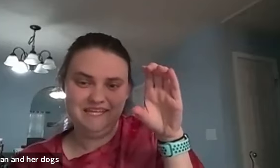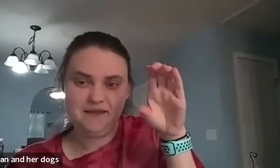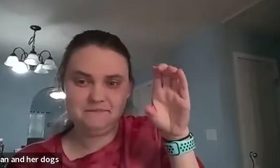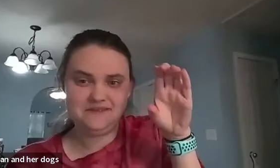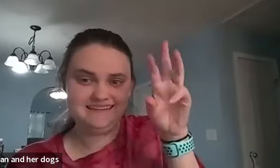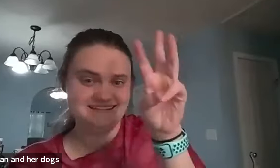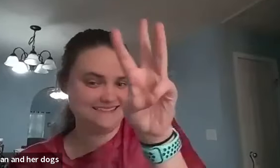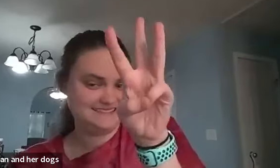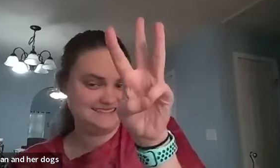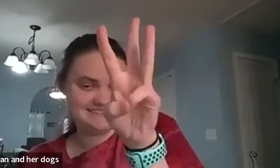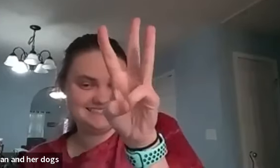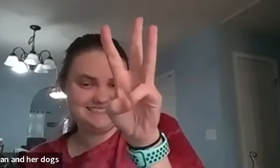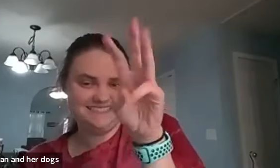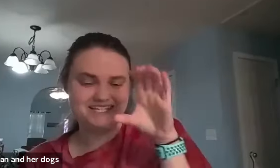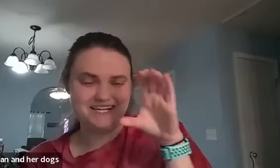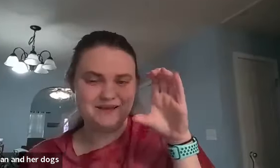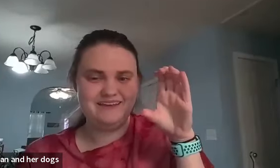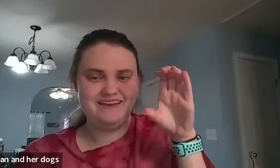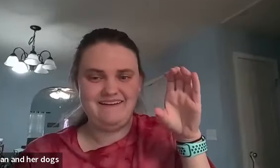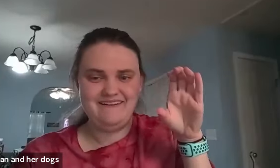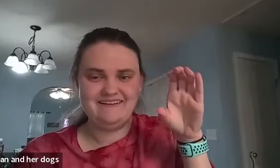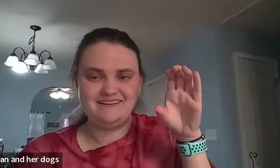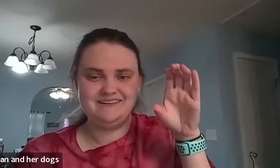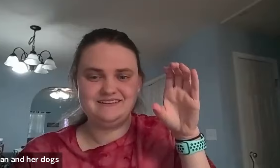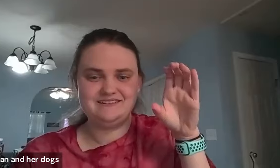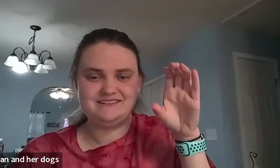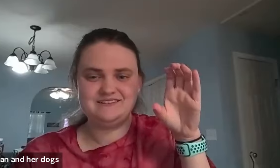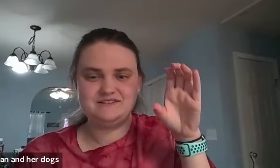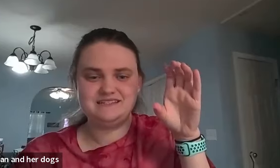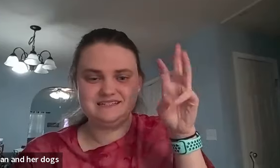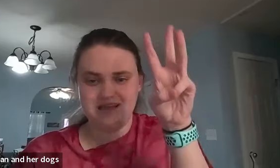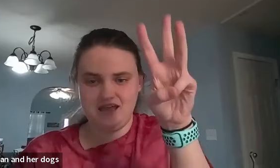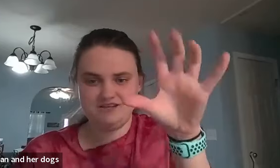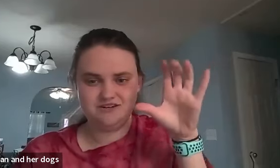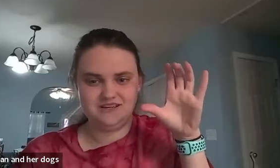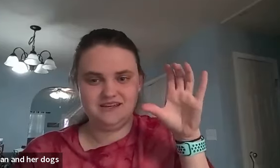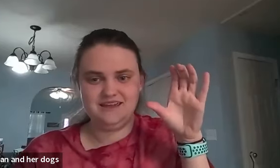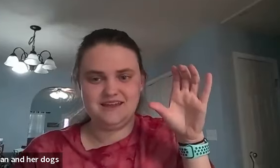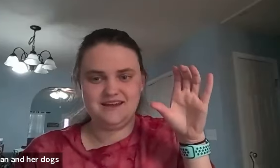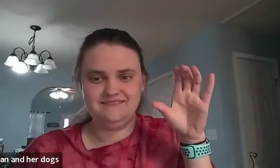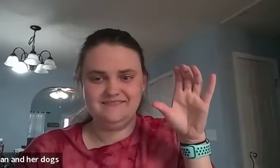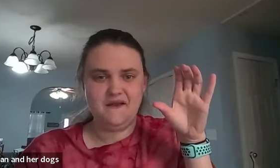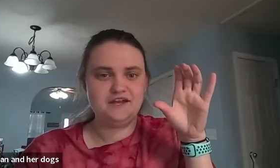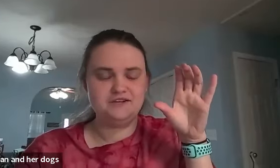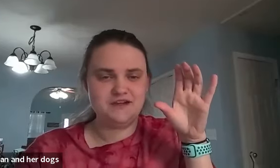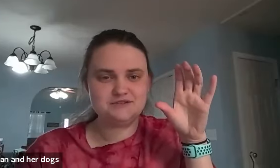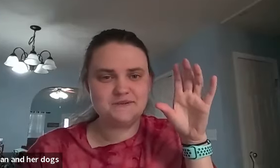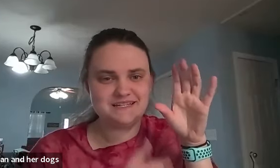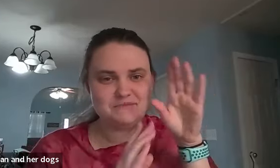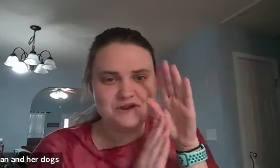Yep. Good job. Yeah. So this is our 600. Yeah. I know you guys were expecting more